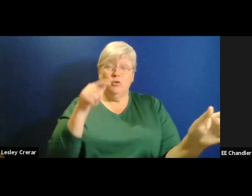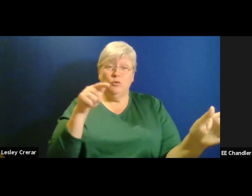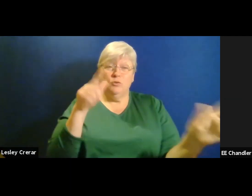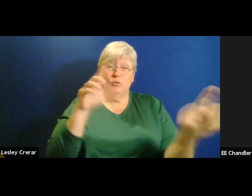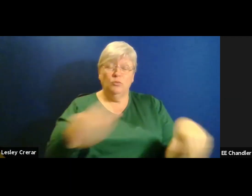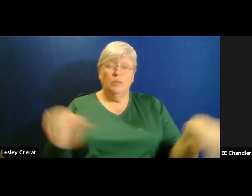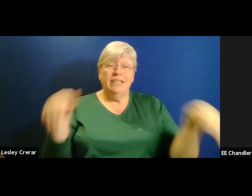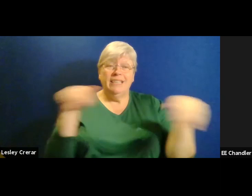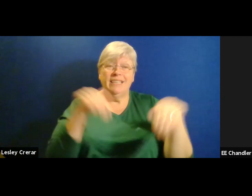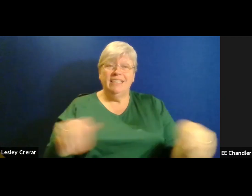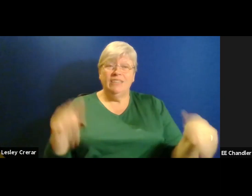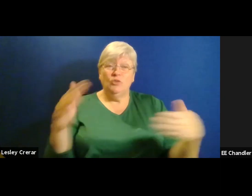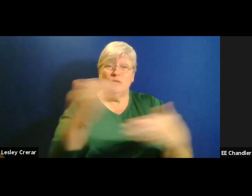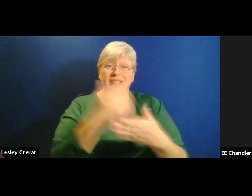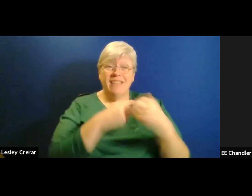us.